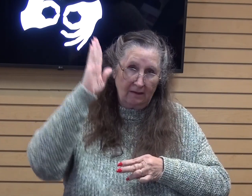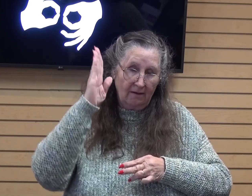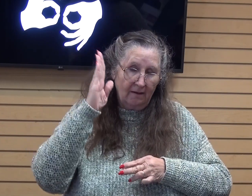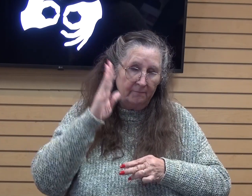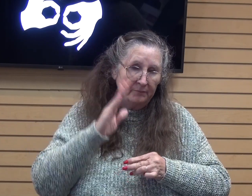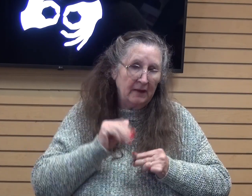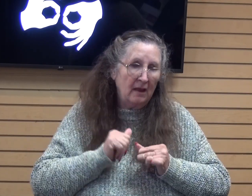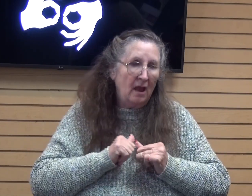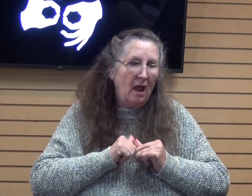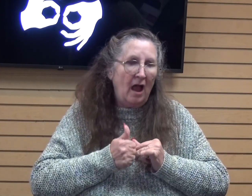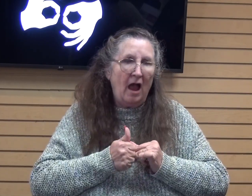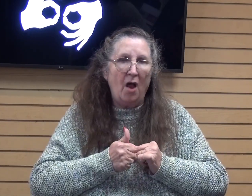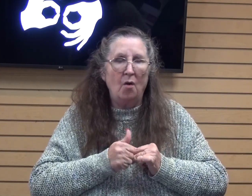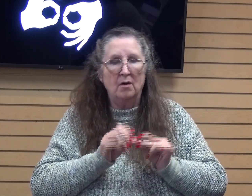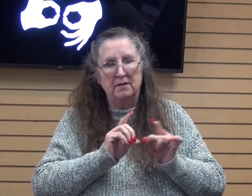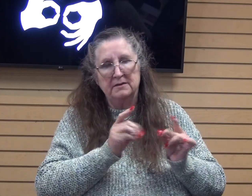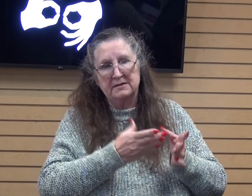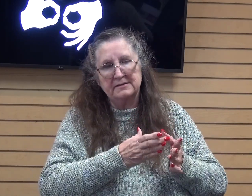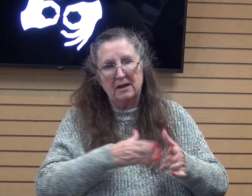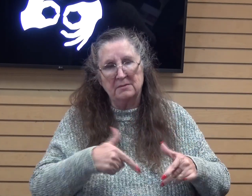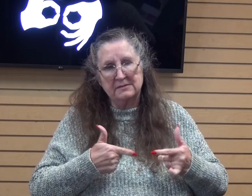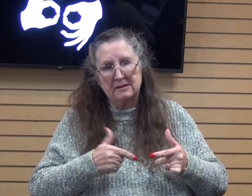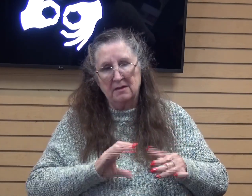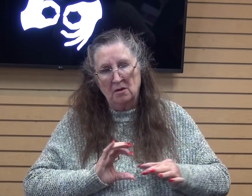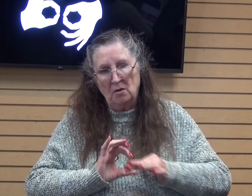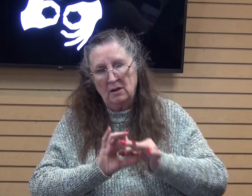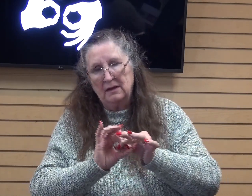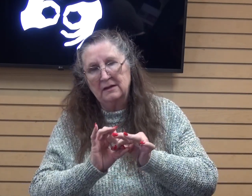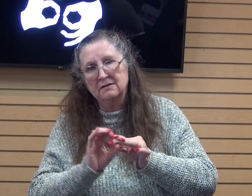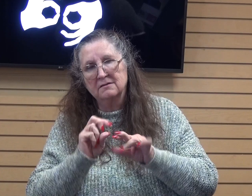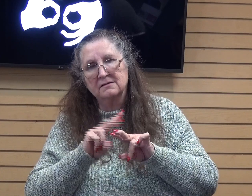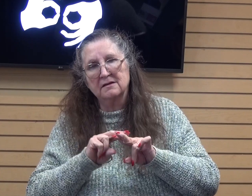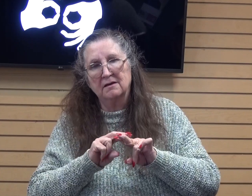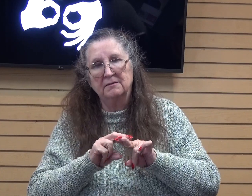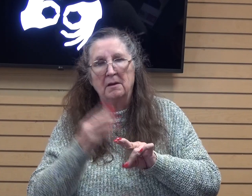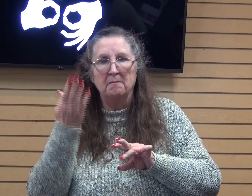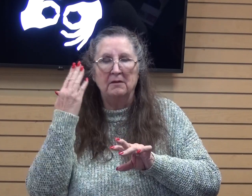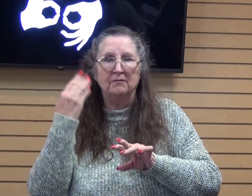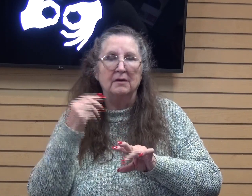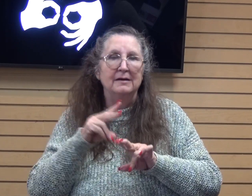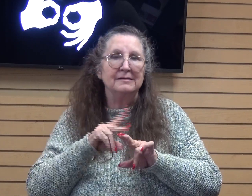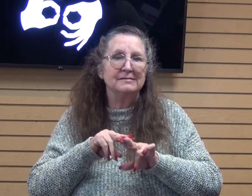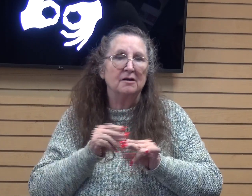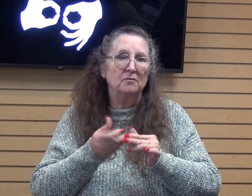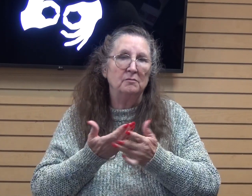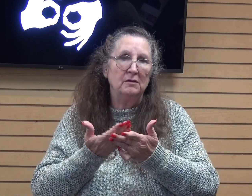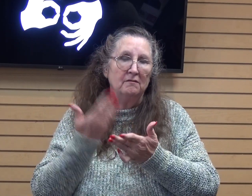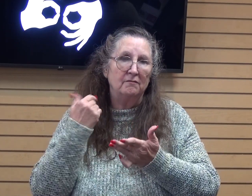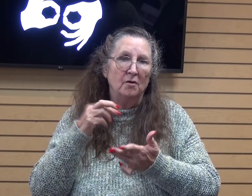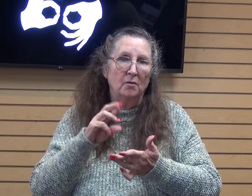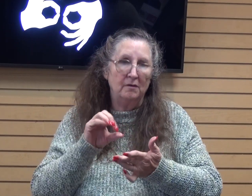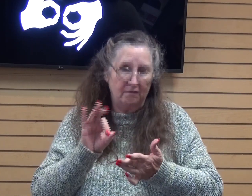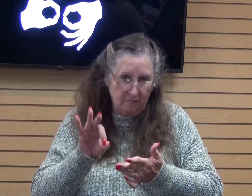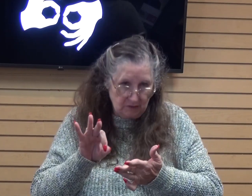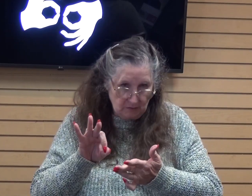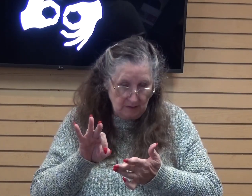salt? You see, salt was used as a preservative in the day before refrigeration. Salt would keep food from